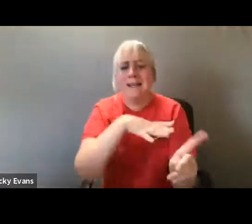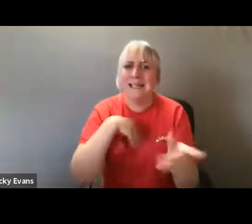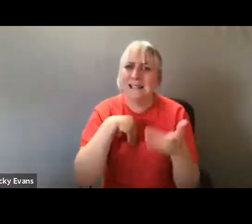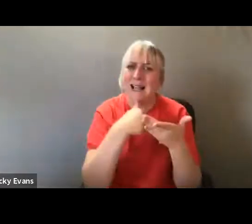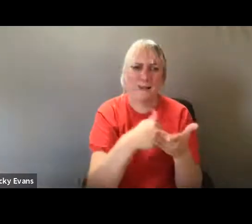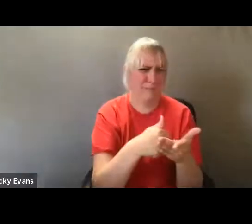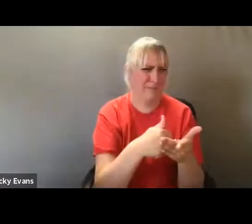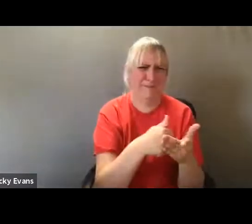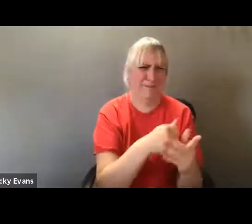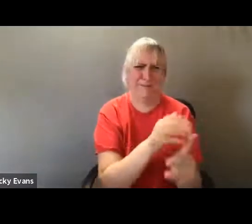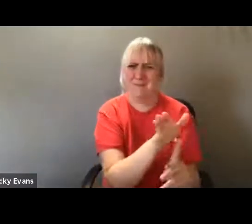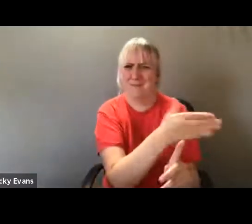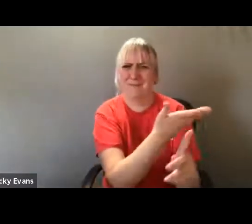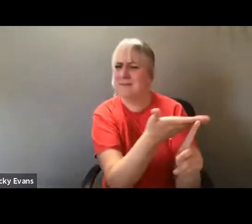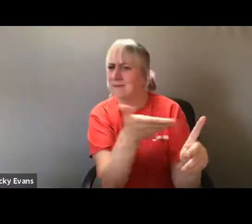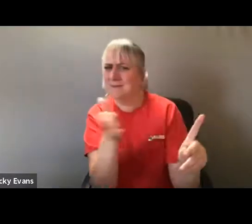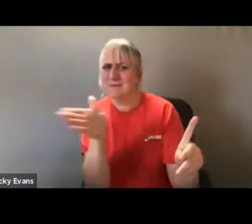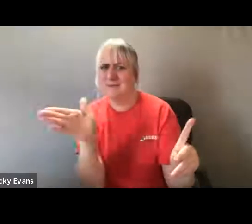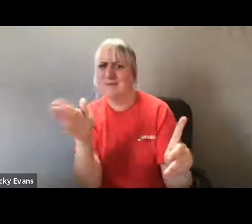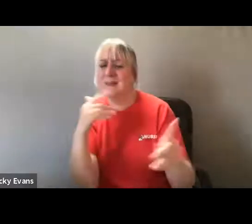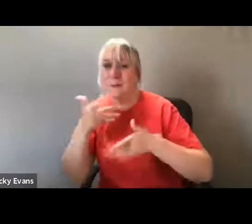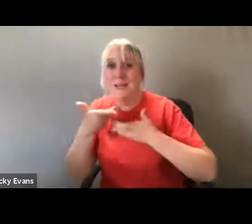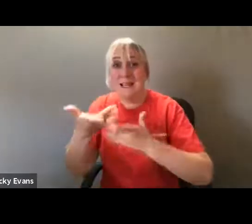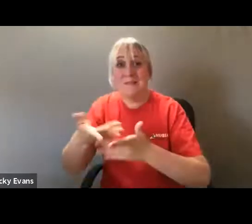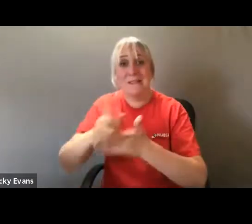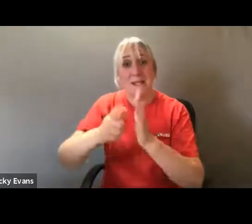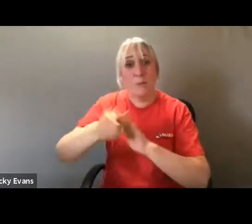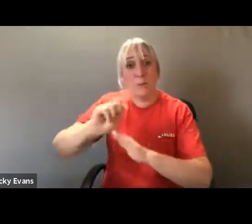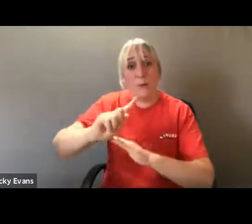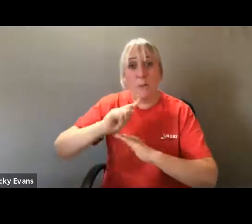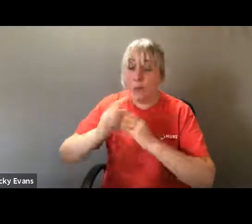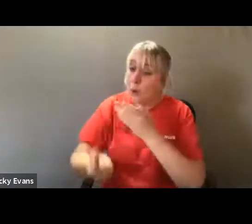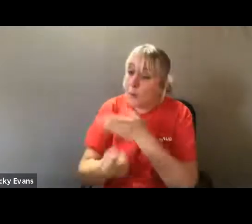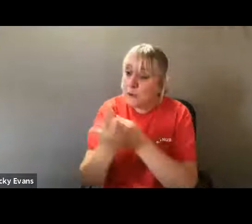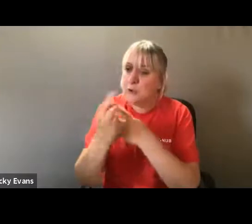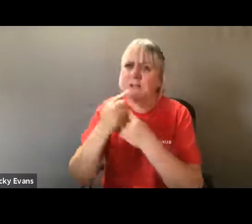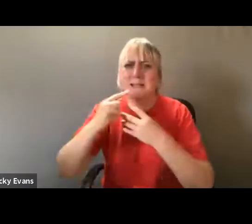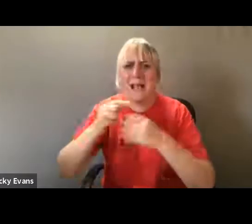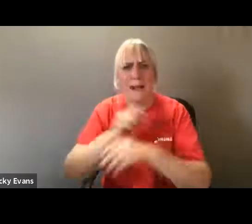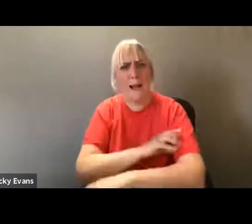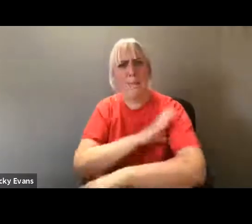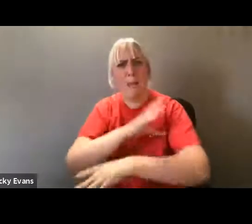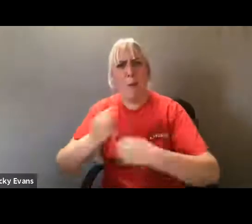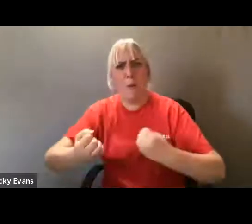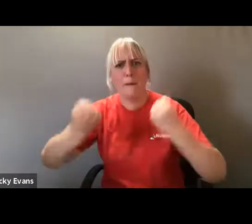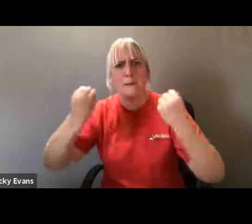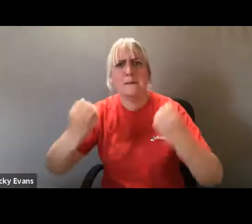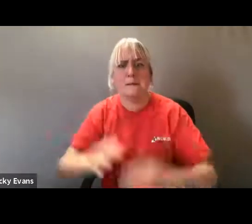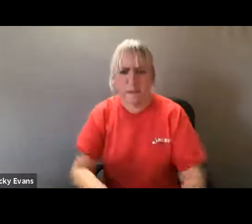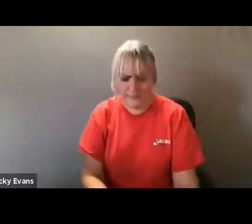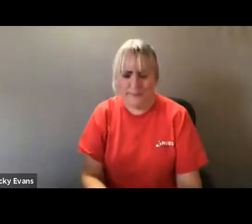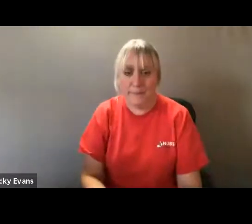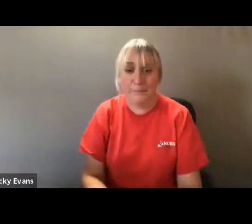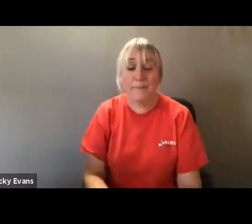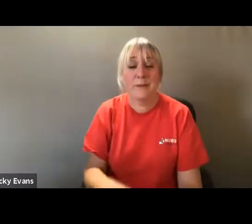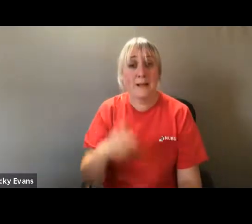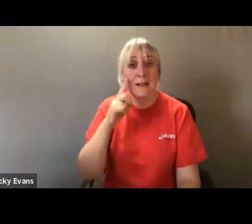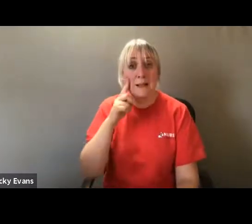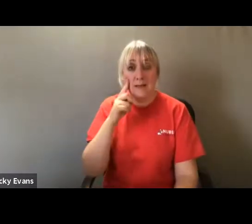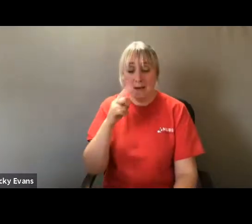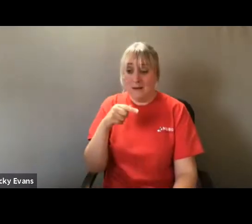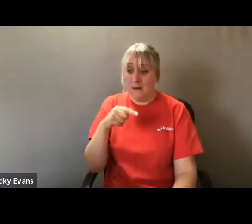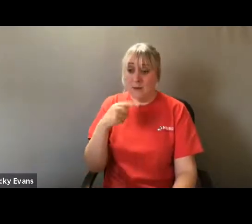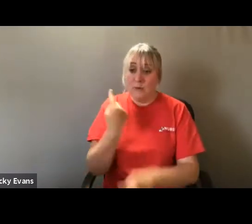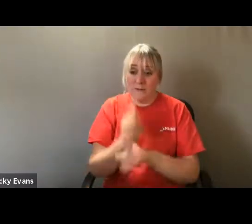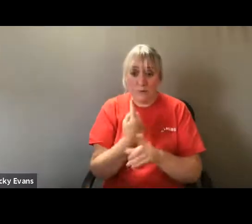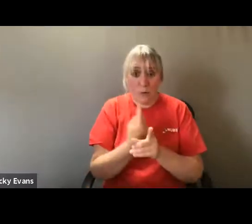into a situation in which we give disabled people the opportunities and the empowerment that we deserve. And again, you know, we've spoken a lot